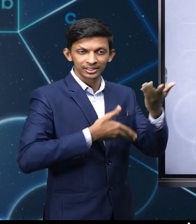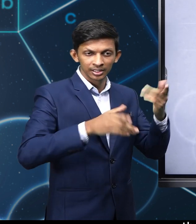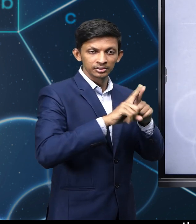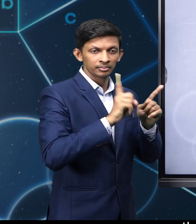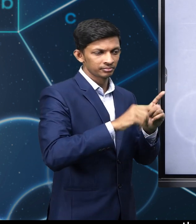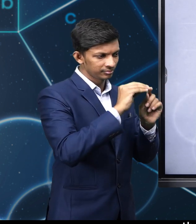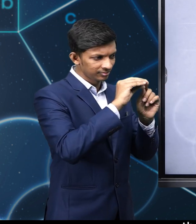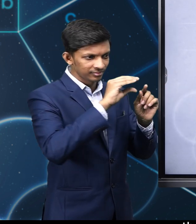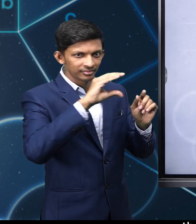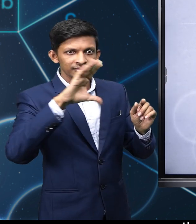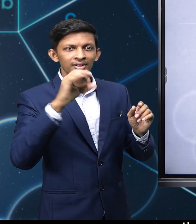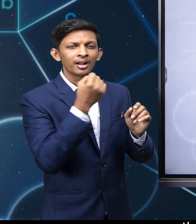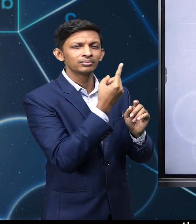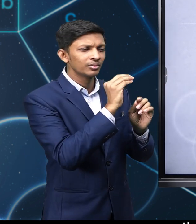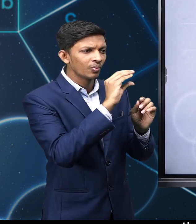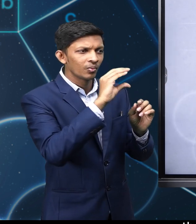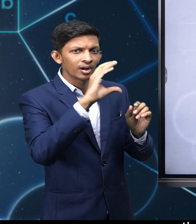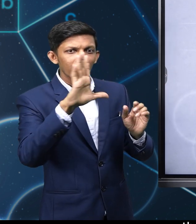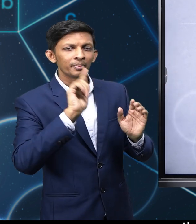the number of pencils also increases.